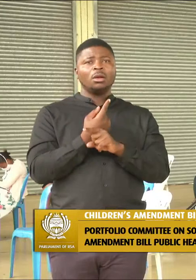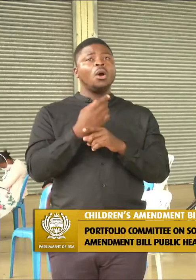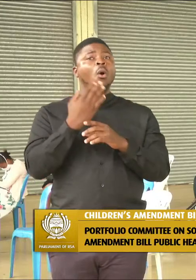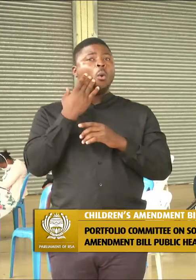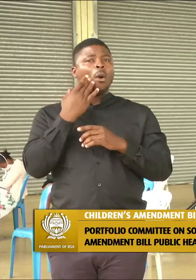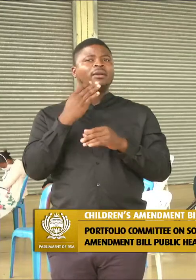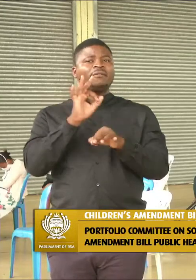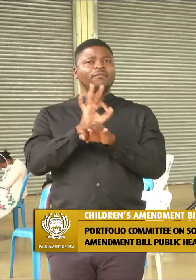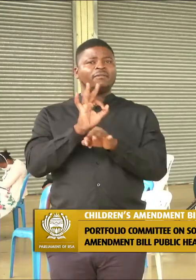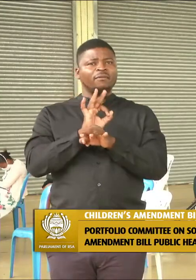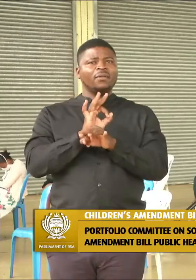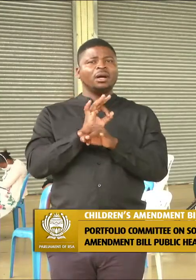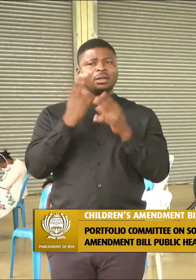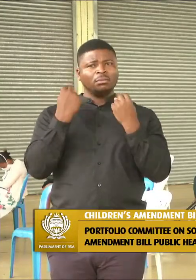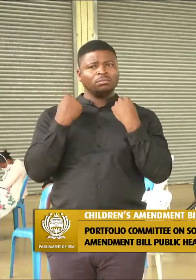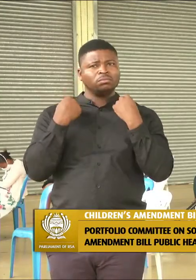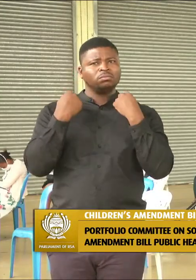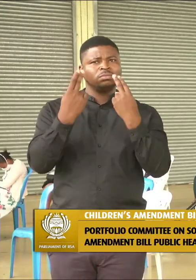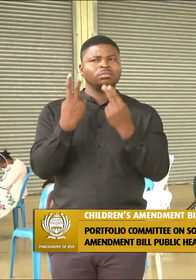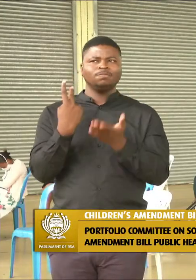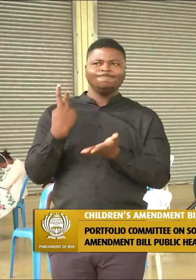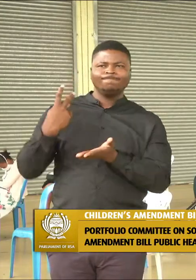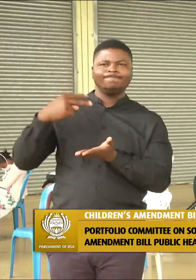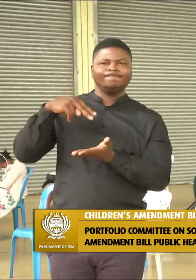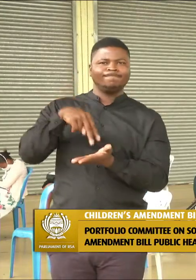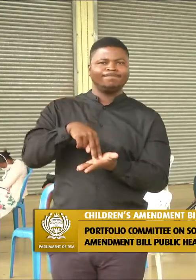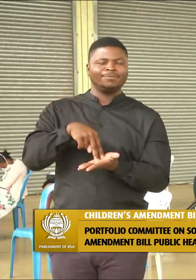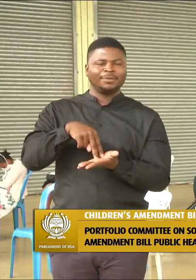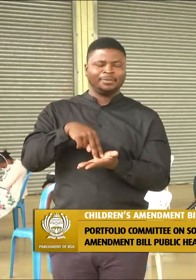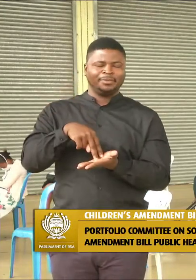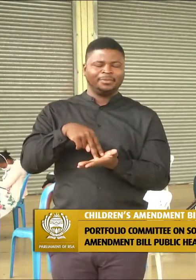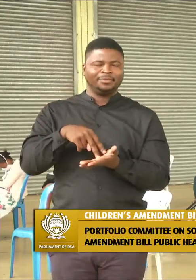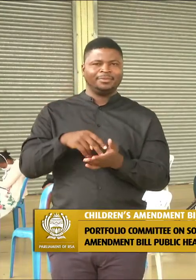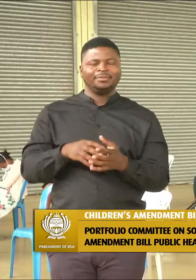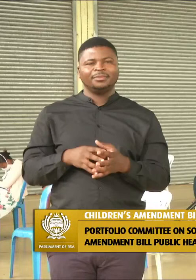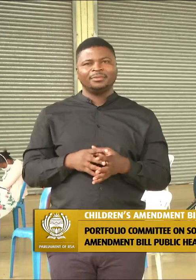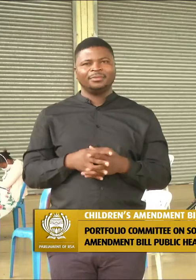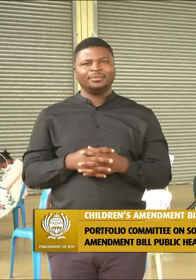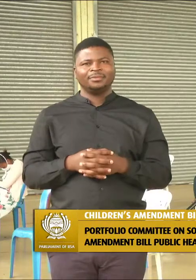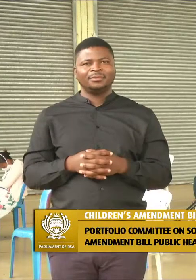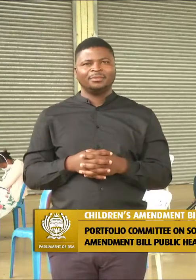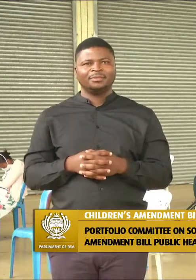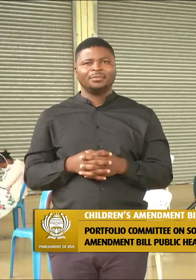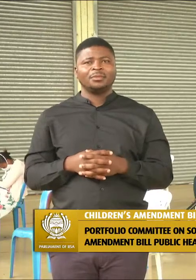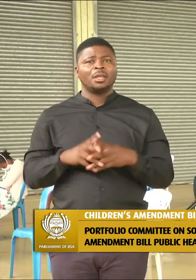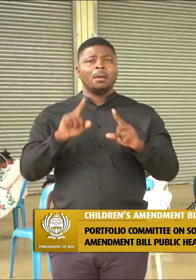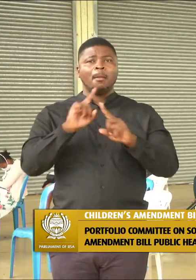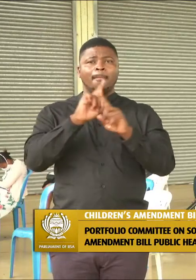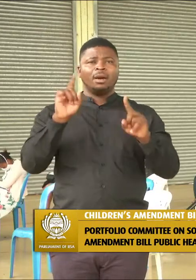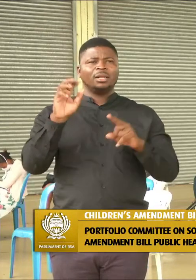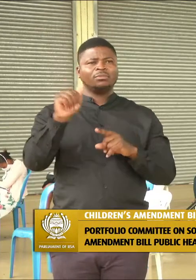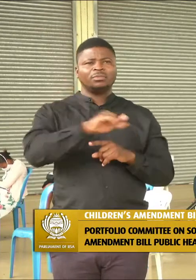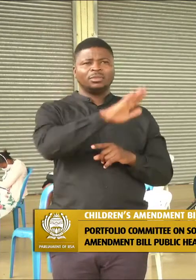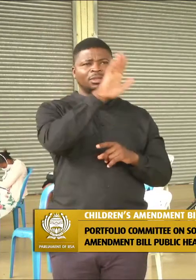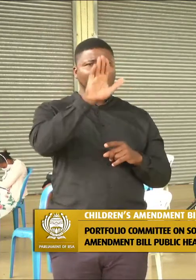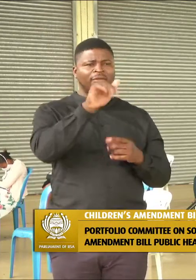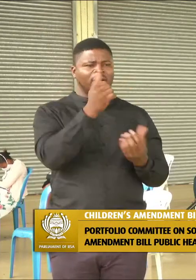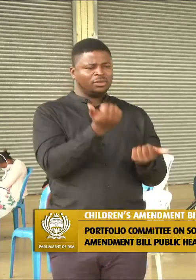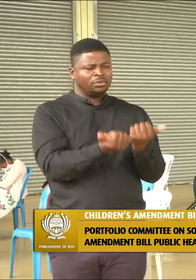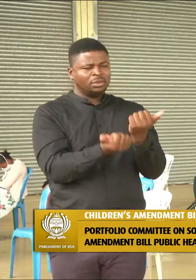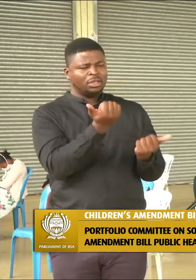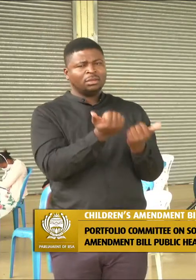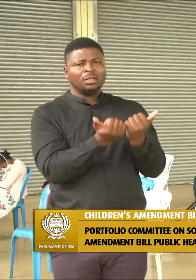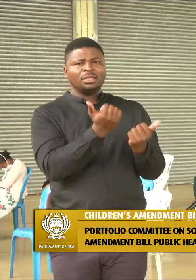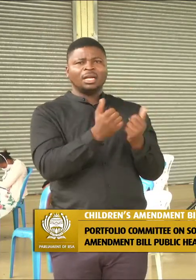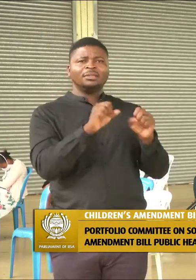up, la sithi ke obaba ke basukume bame ngeinyawo but the system prevents them from doing so.